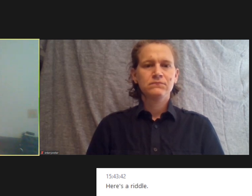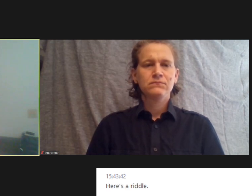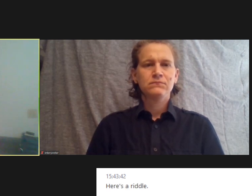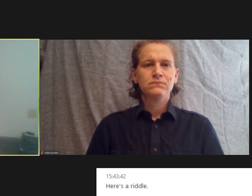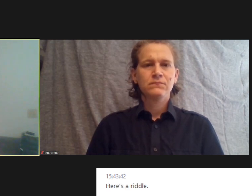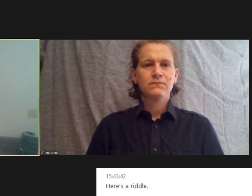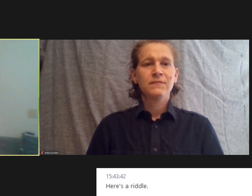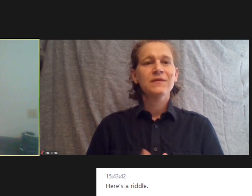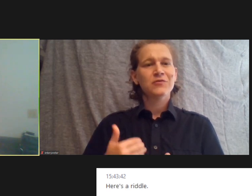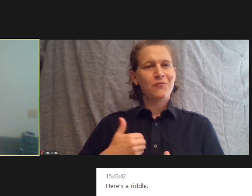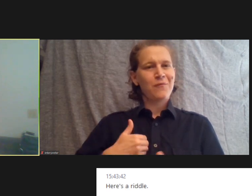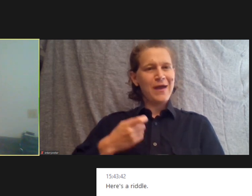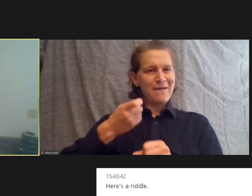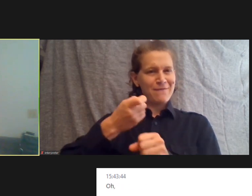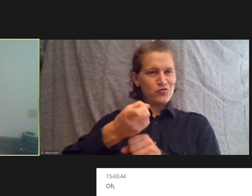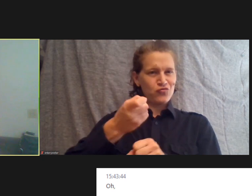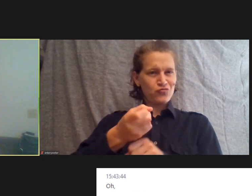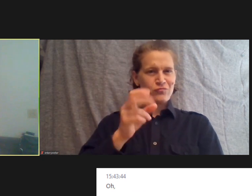How